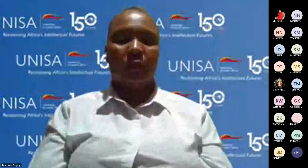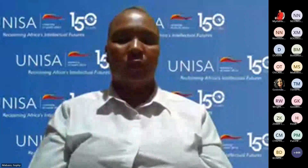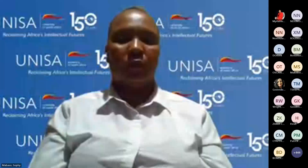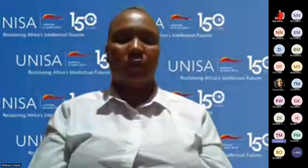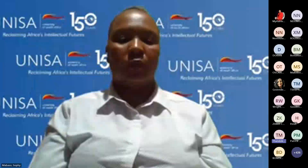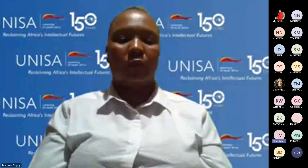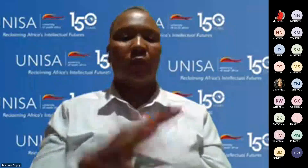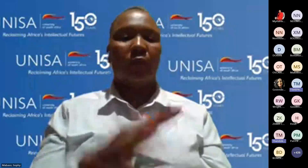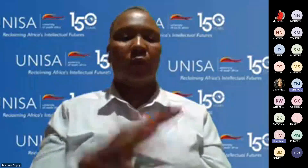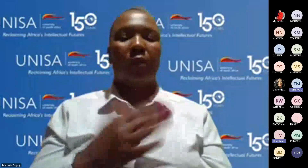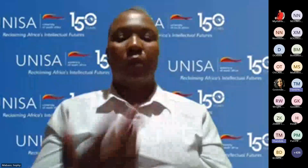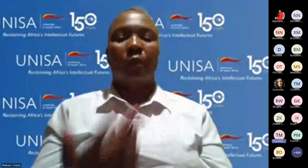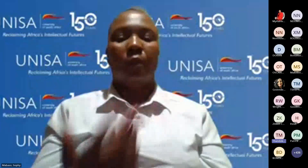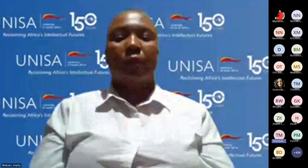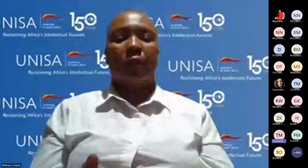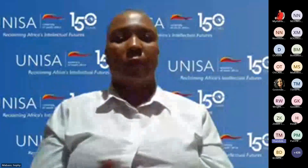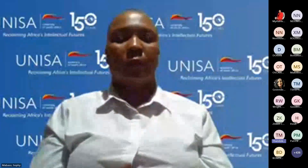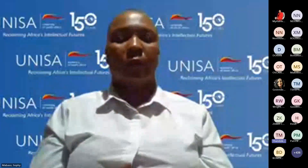to, okay, cool.